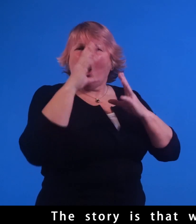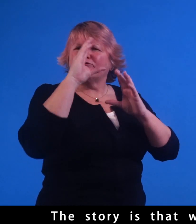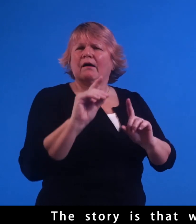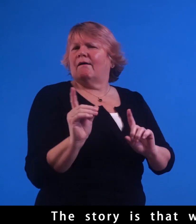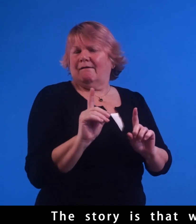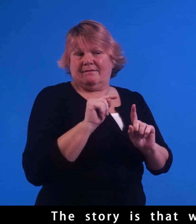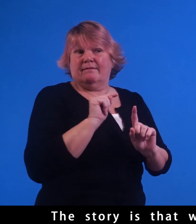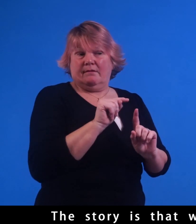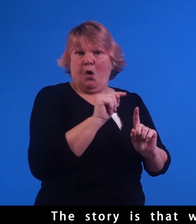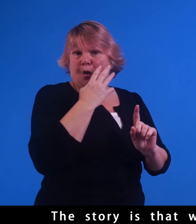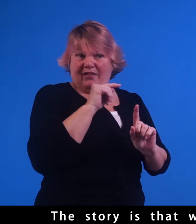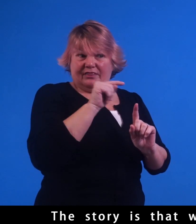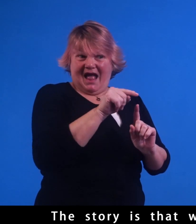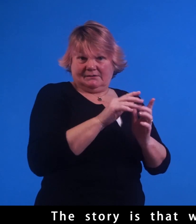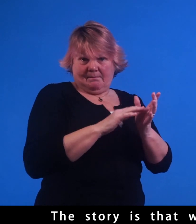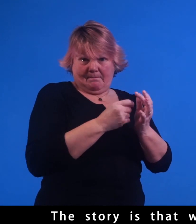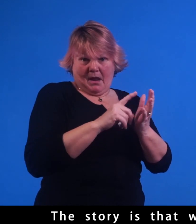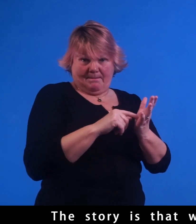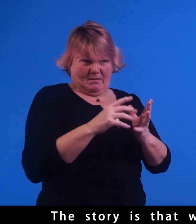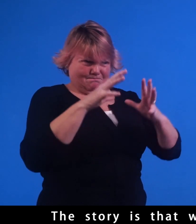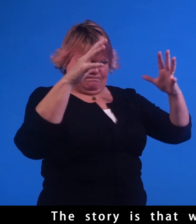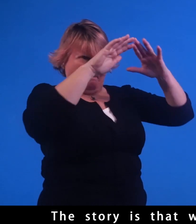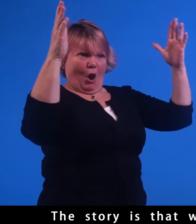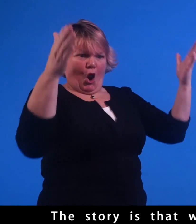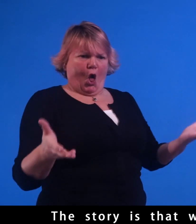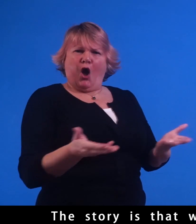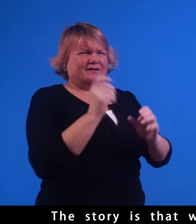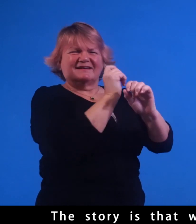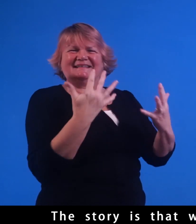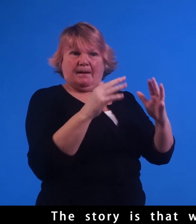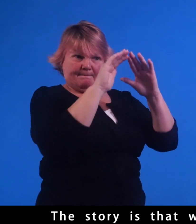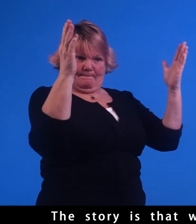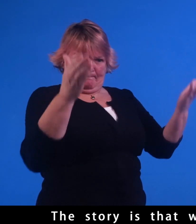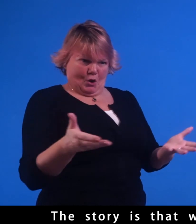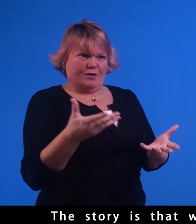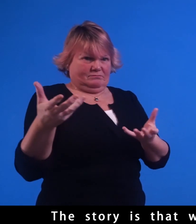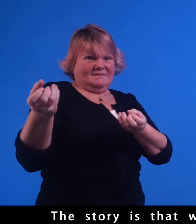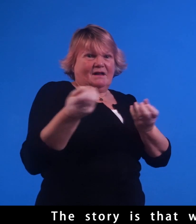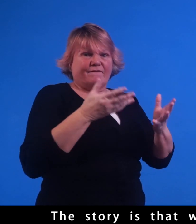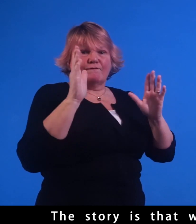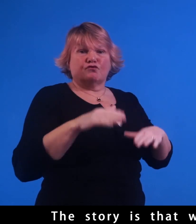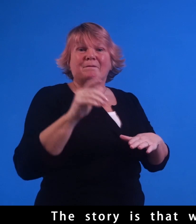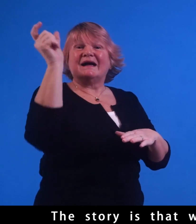The story is that when the large marble block arrived at the docks of Leith from